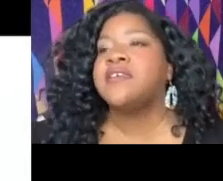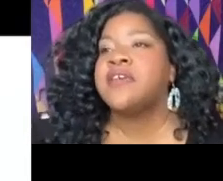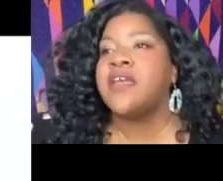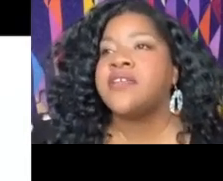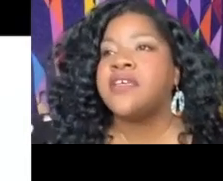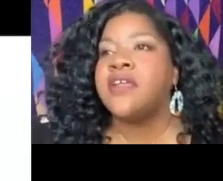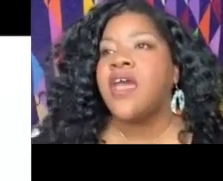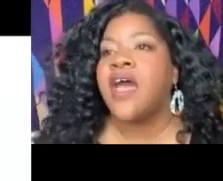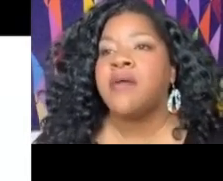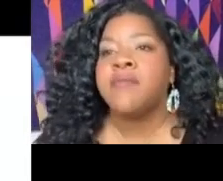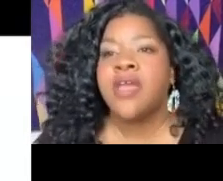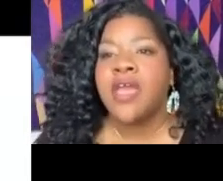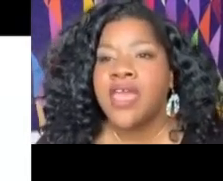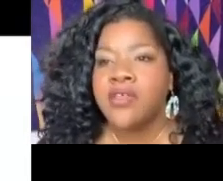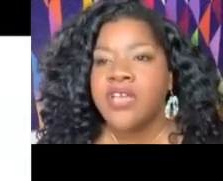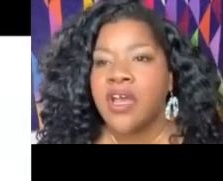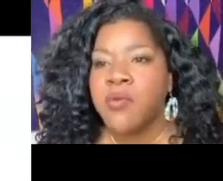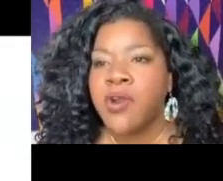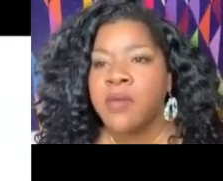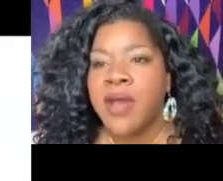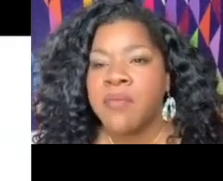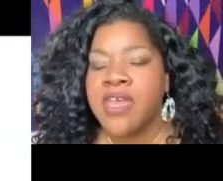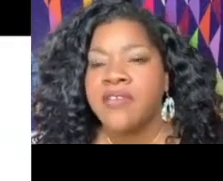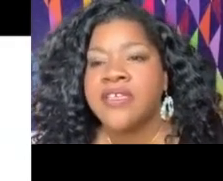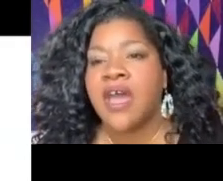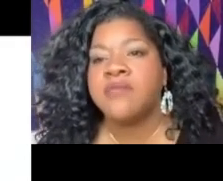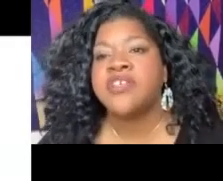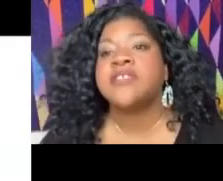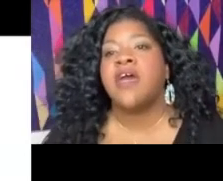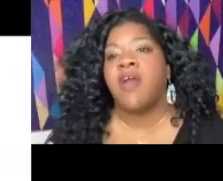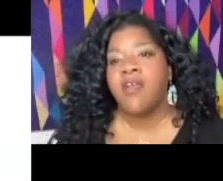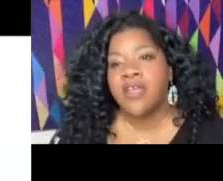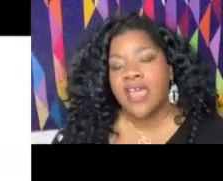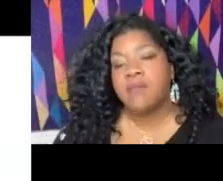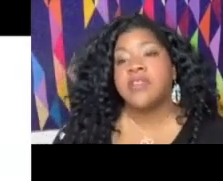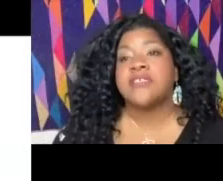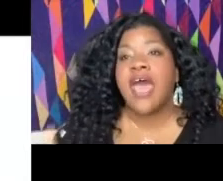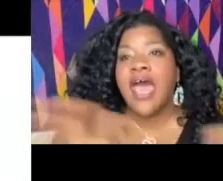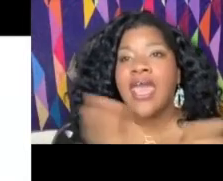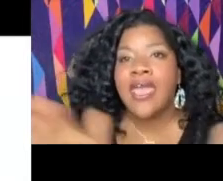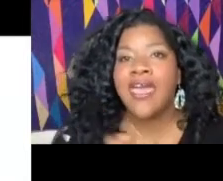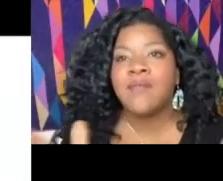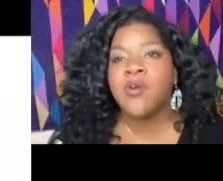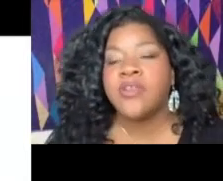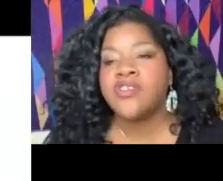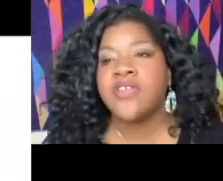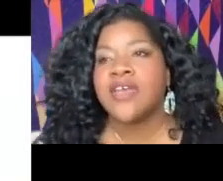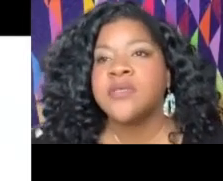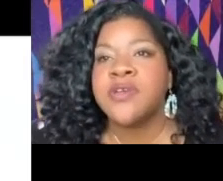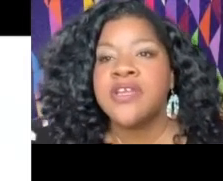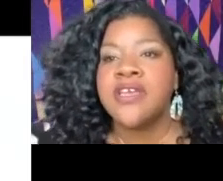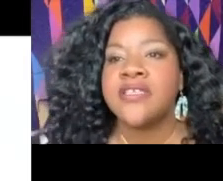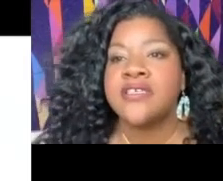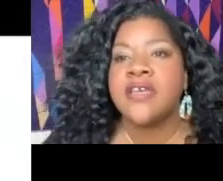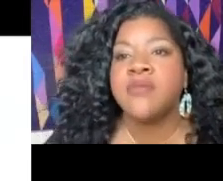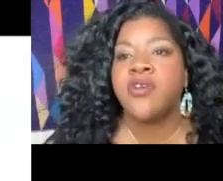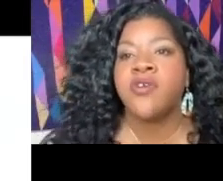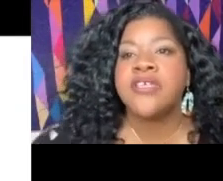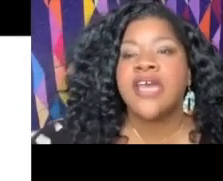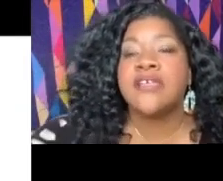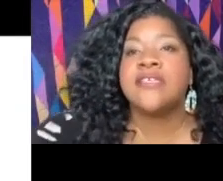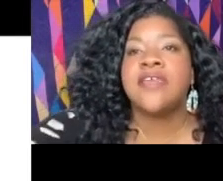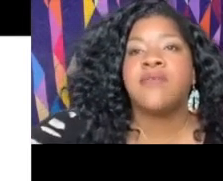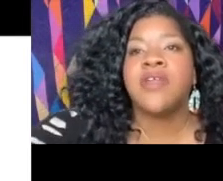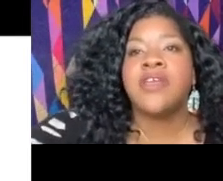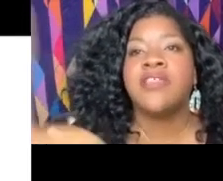that is connected. Can you talk more about making these objects art as amulets? I am going to do that because we're going to get to some.